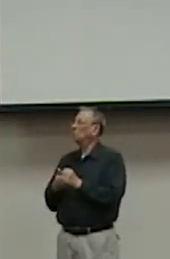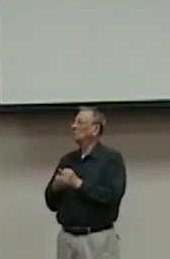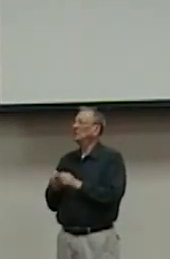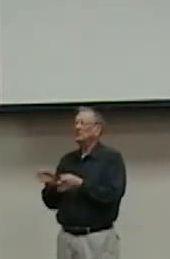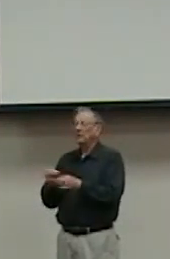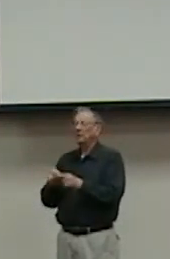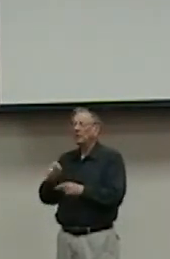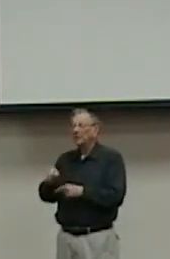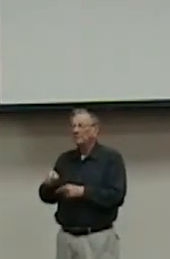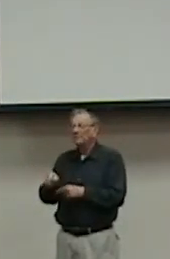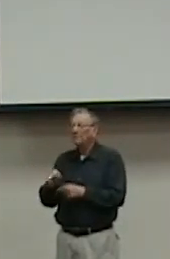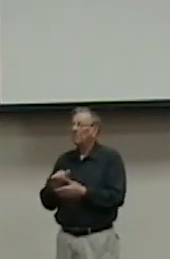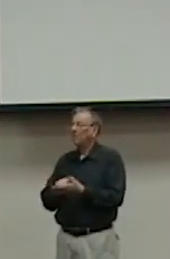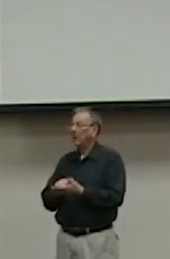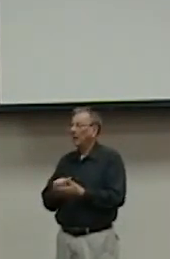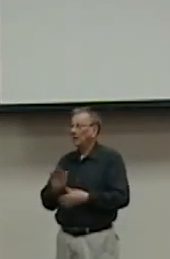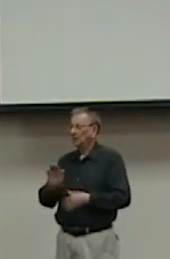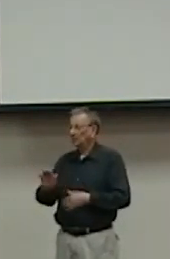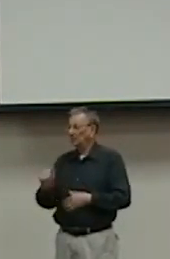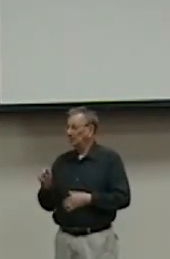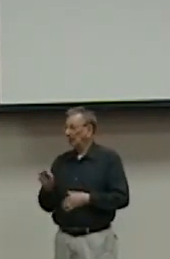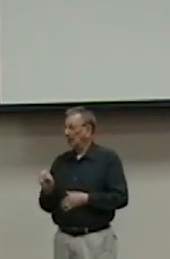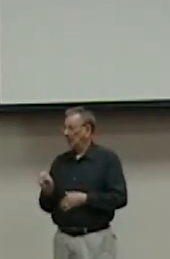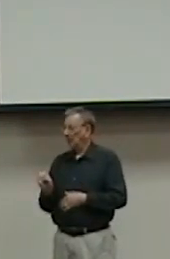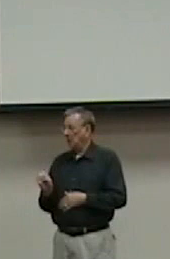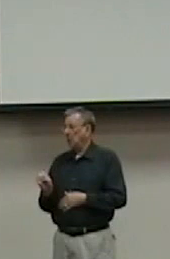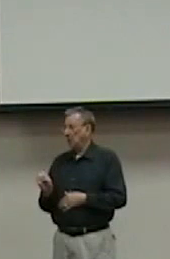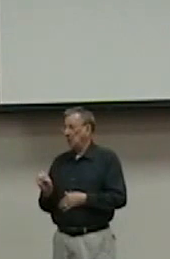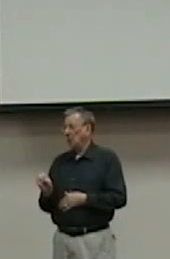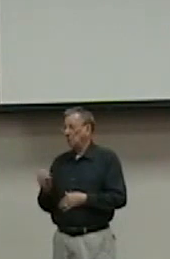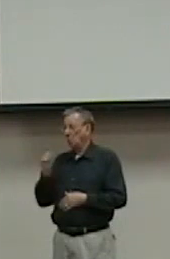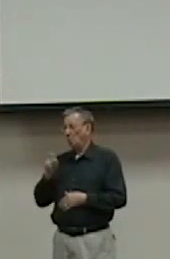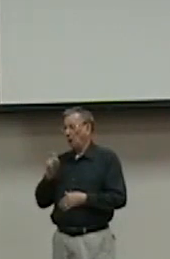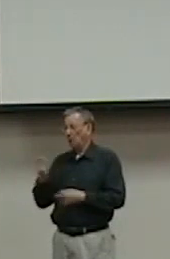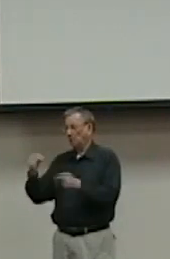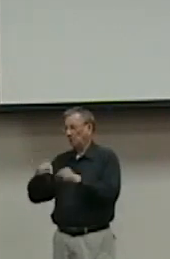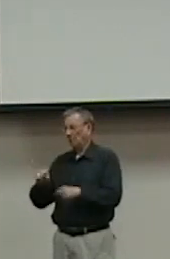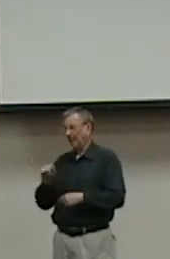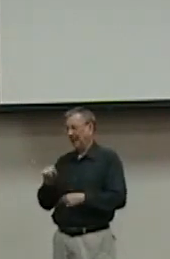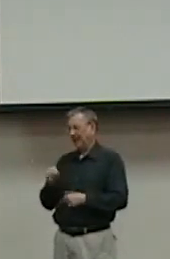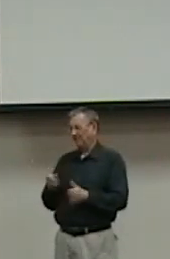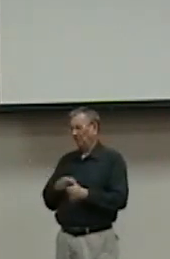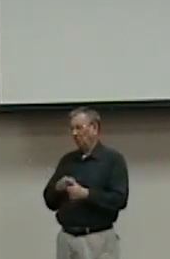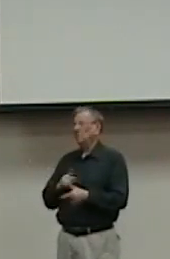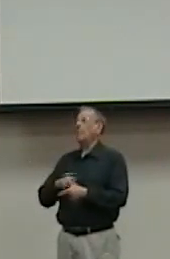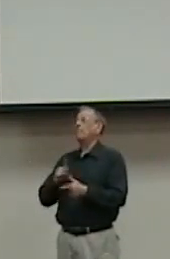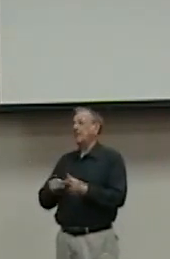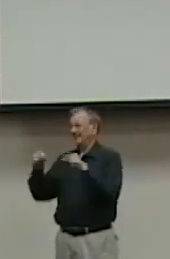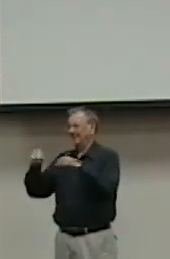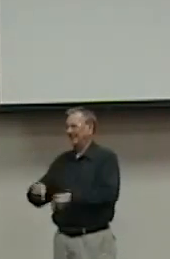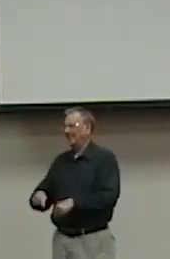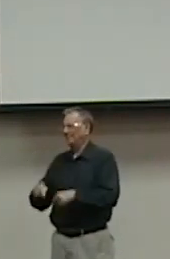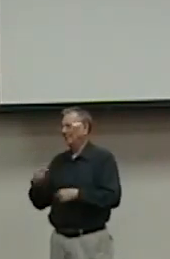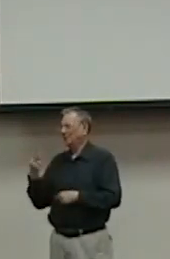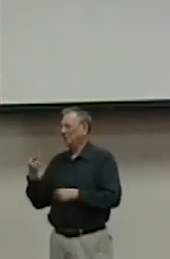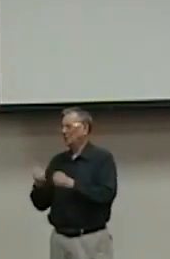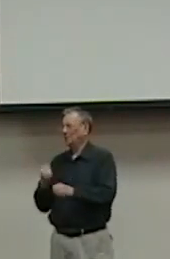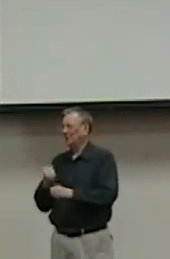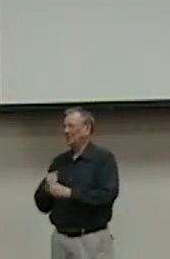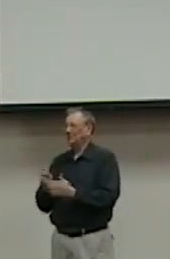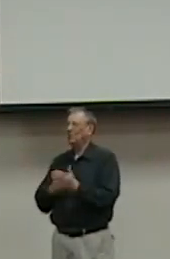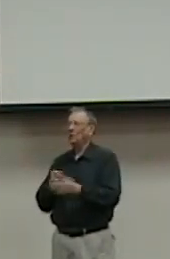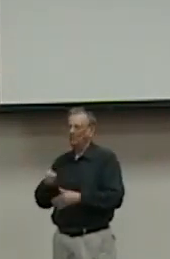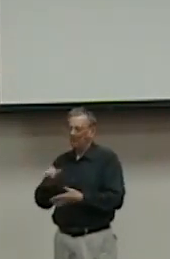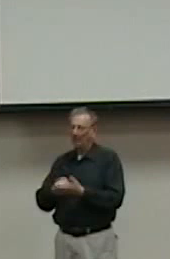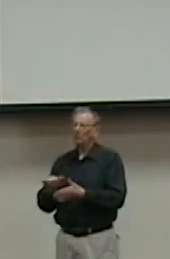explain to him that at his age it'd probably be maybe a little bit wiser to come to AIM first and then through the 2-year school, and that's what